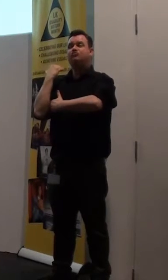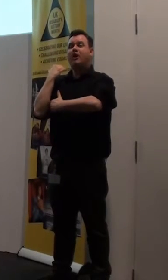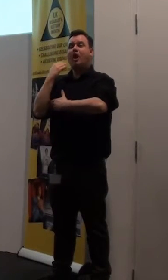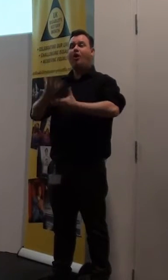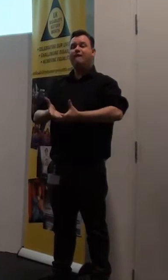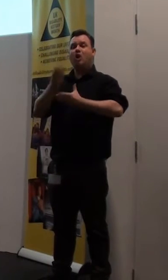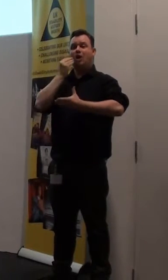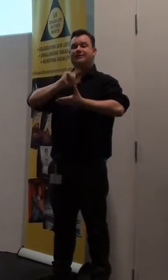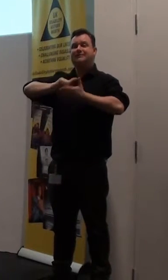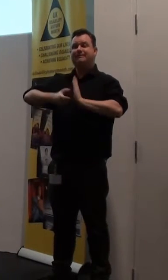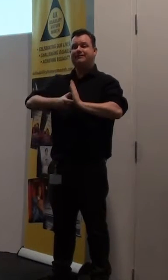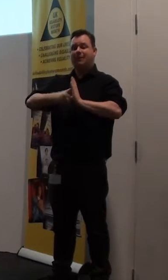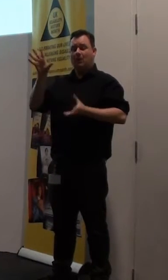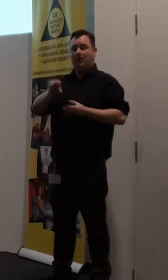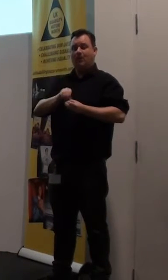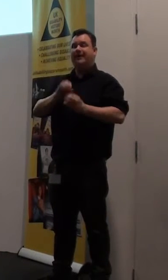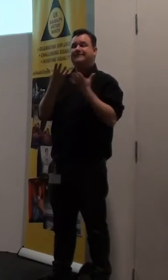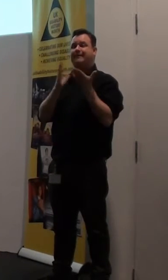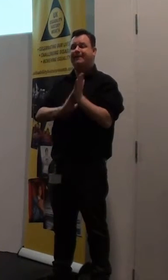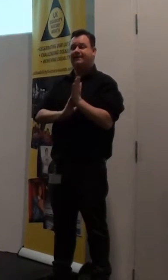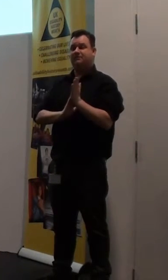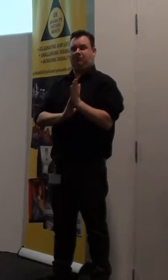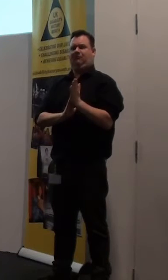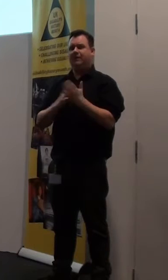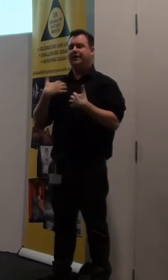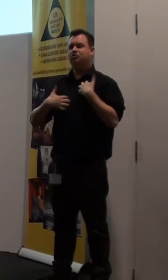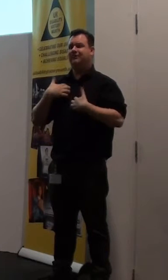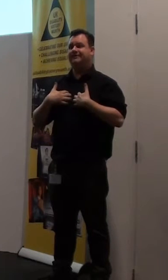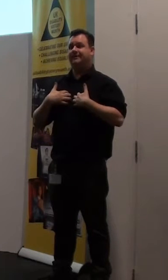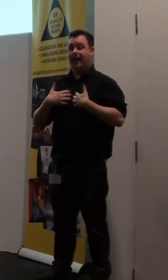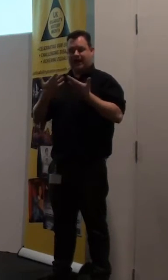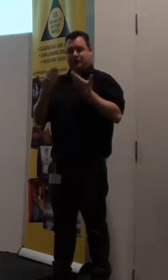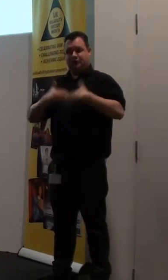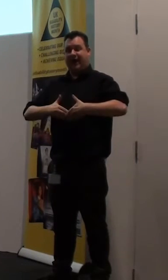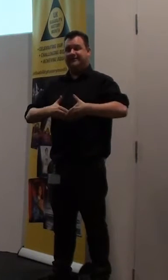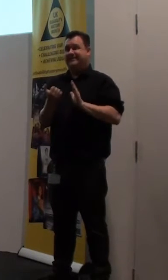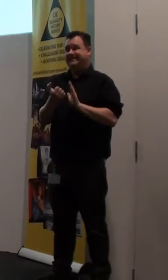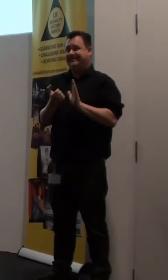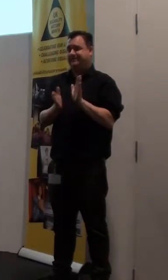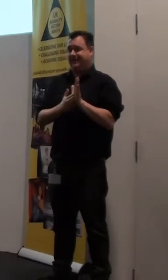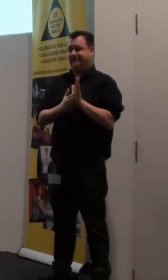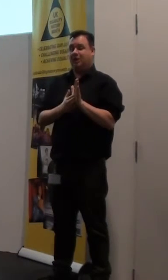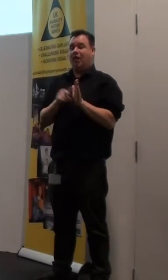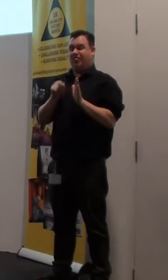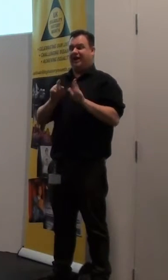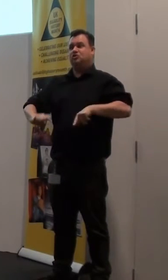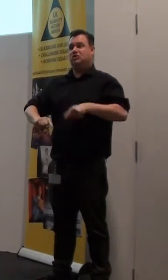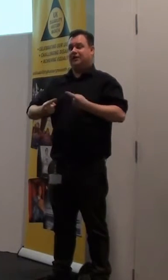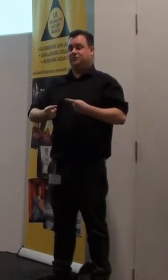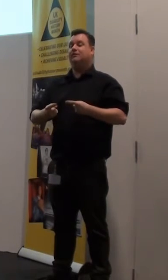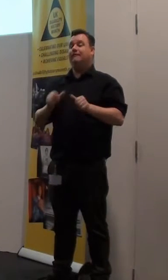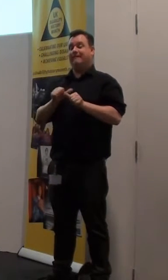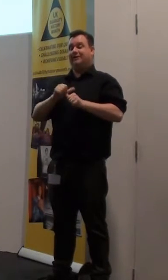minutes, which was interesting. This week I've got 6 minutes, which is a challenge, so I've got to get on with it.